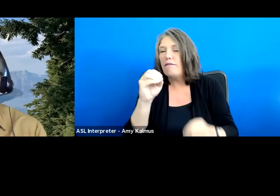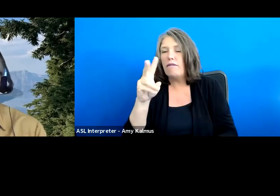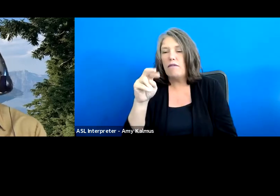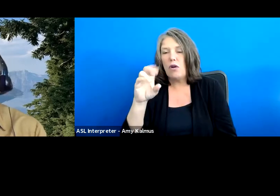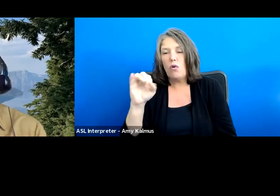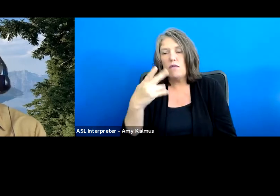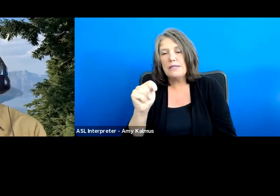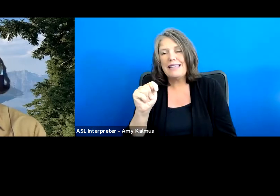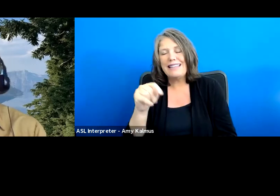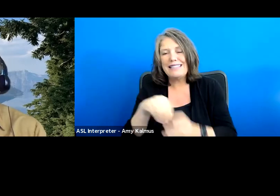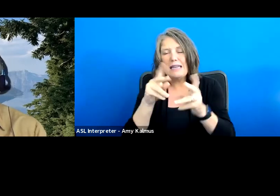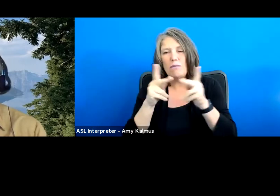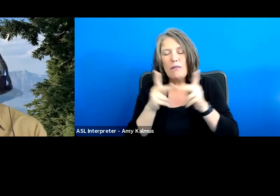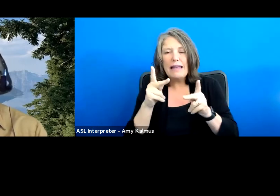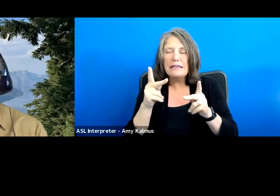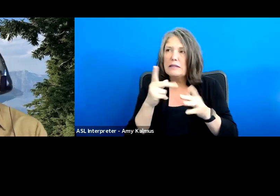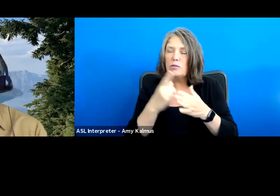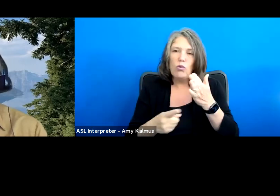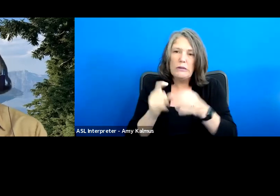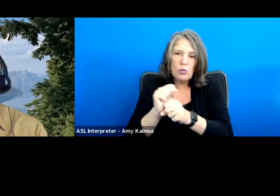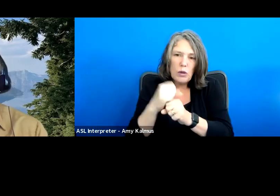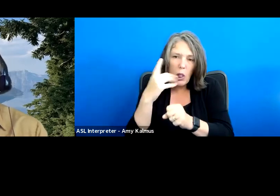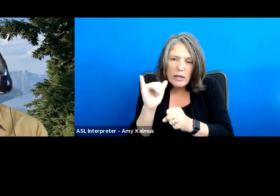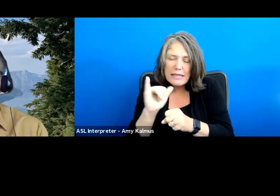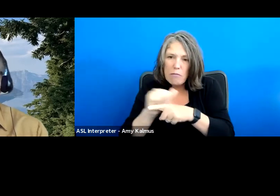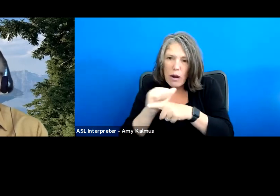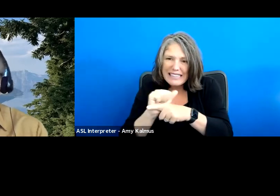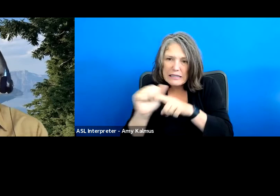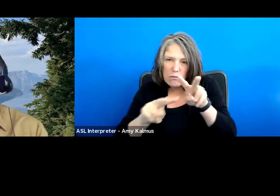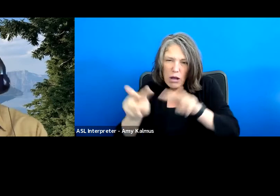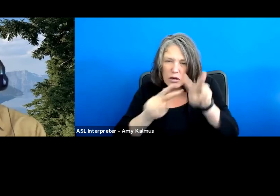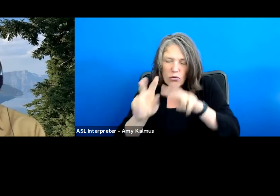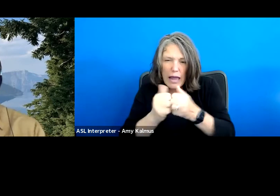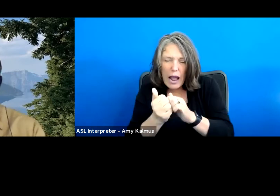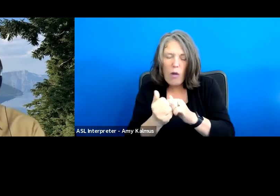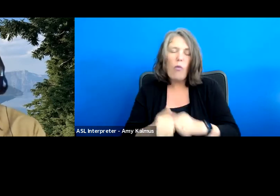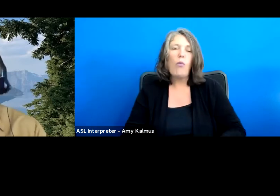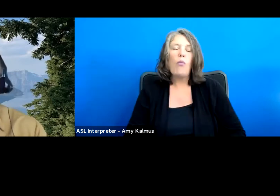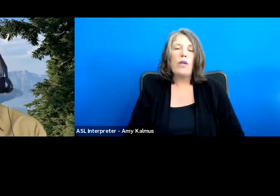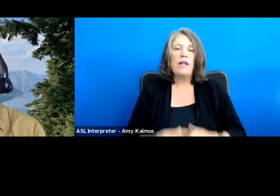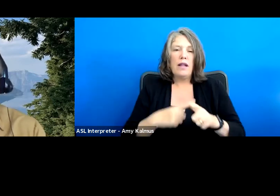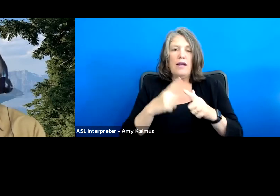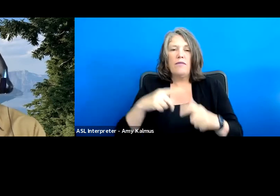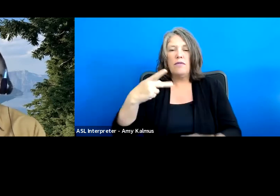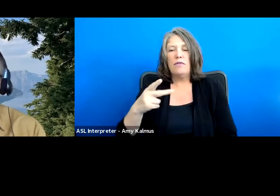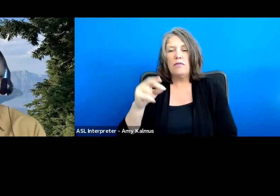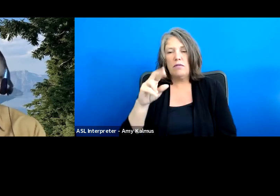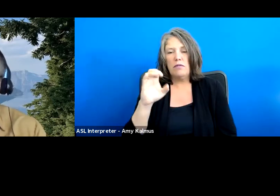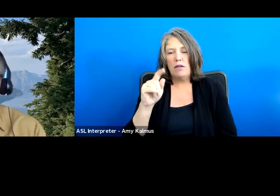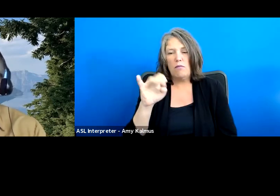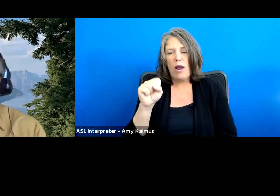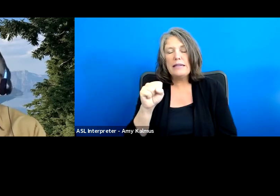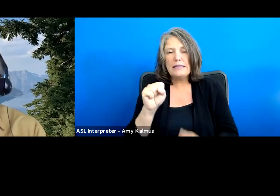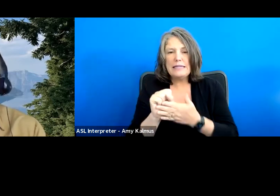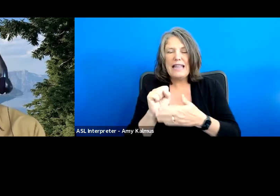do you have in place, what kinds of practices, how are practices monitored. Then practices, if we look at the practices